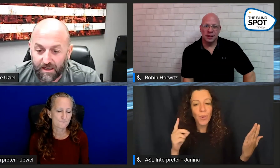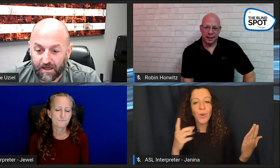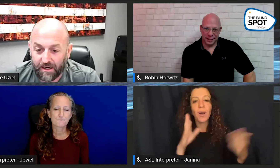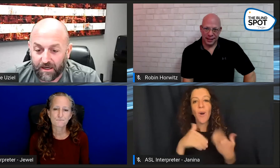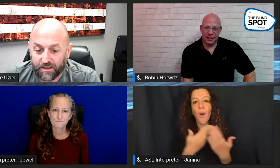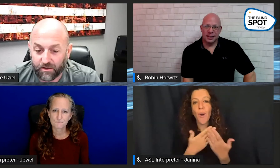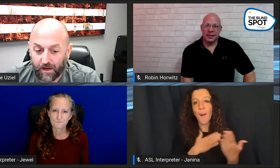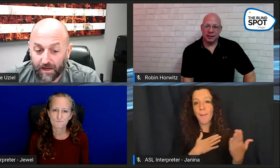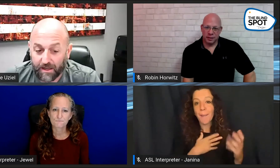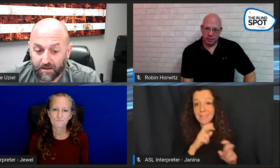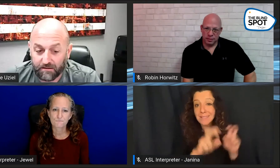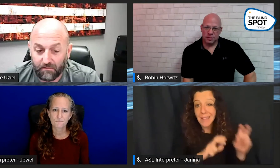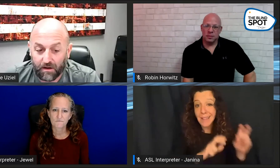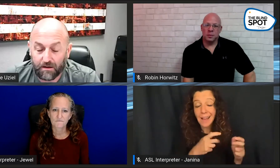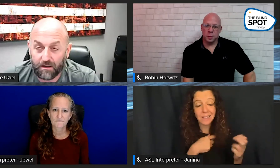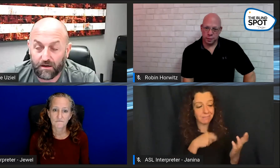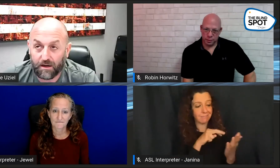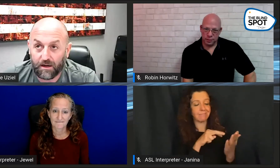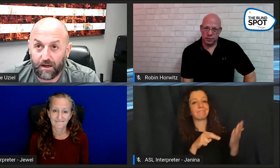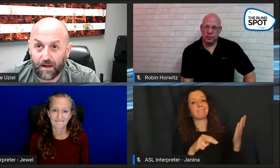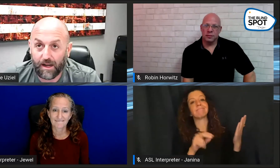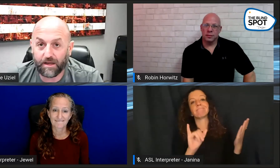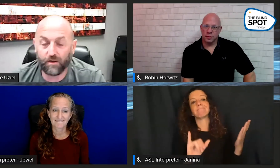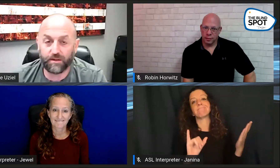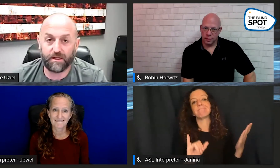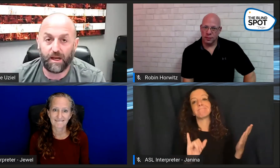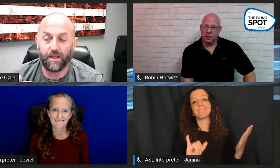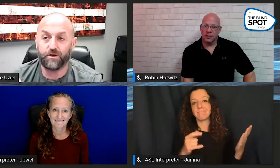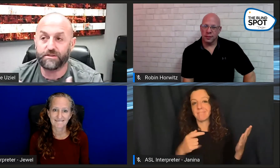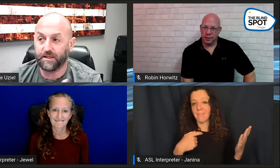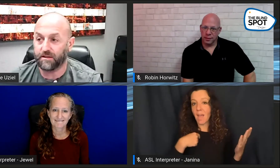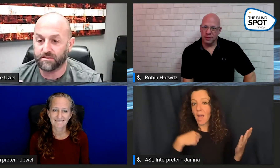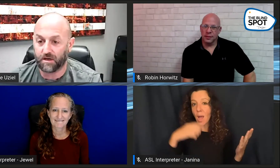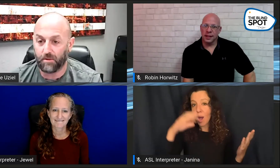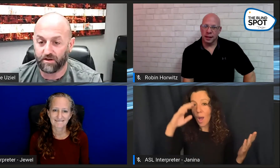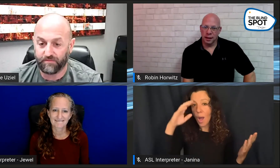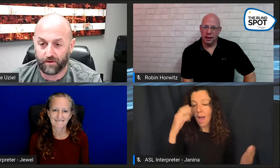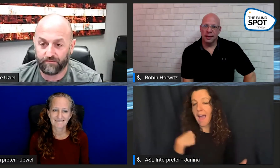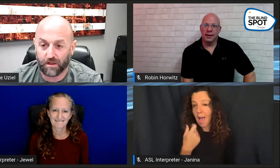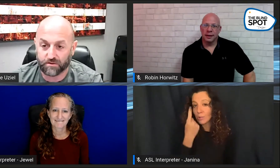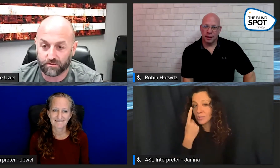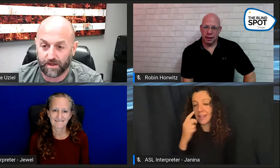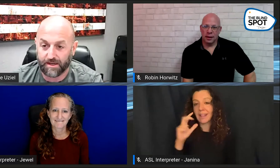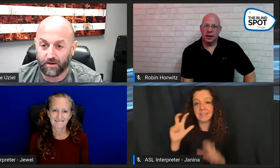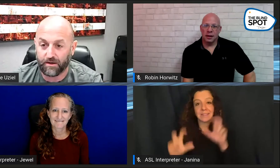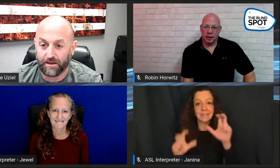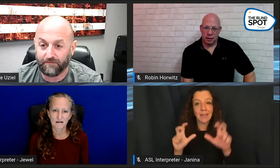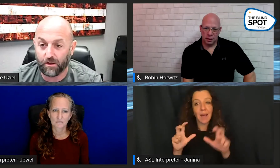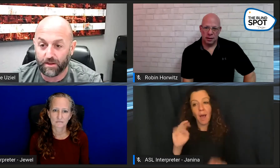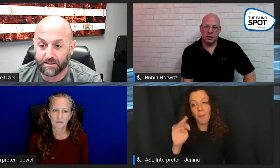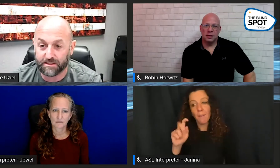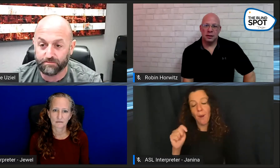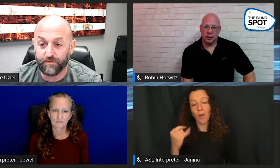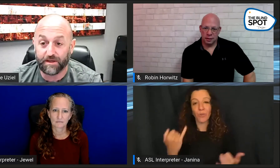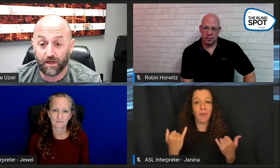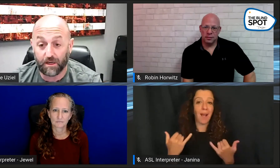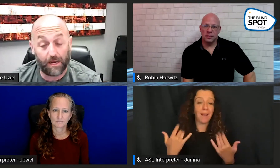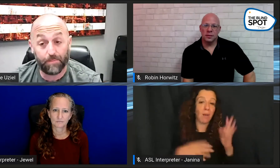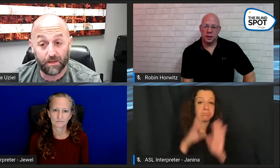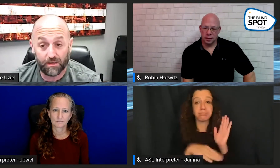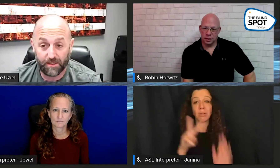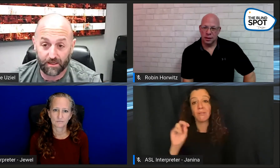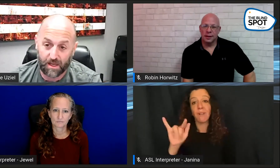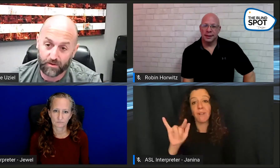and you know, I know that I understand that the stock market is very volatile right now, even though it's